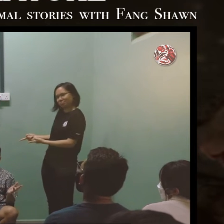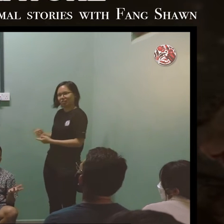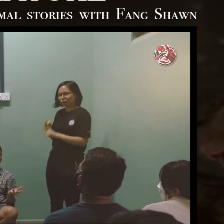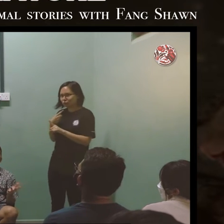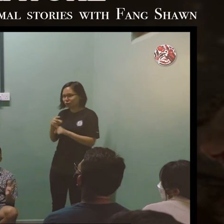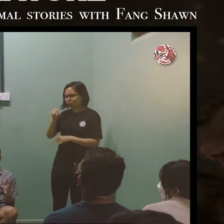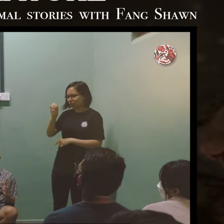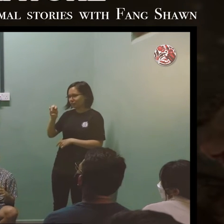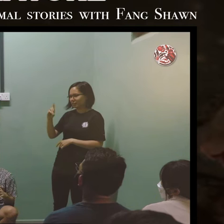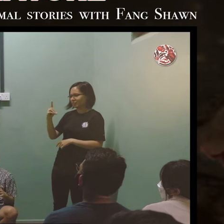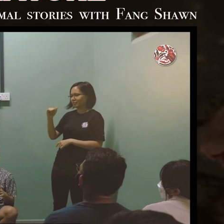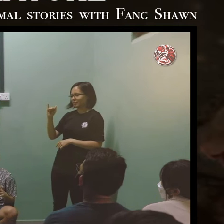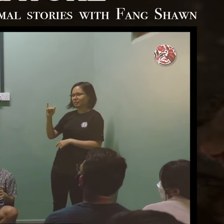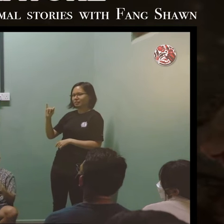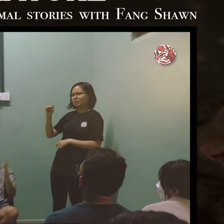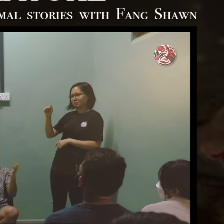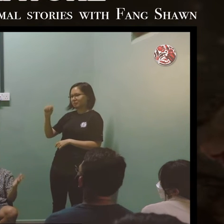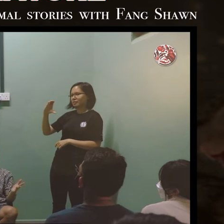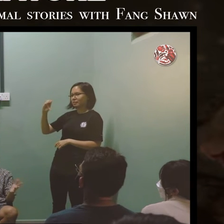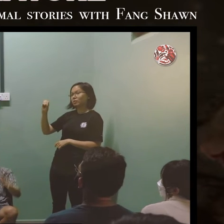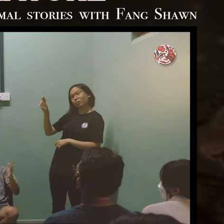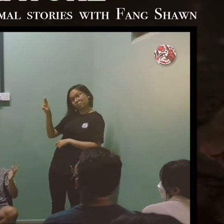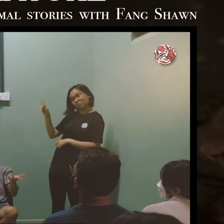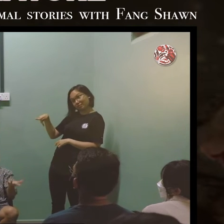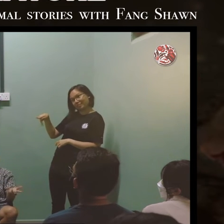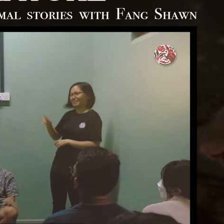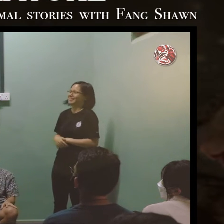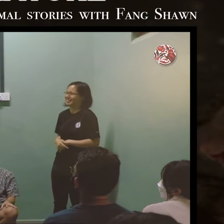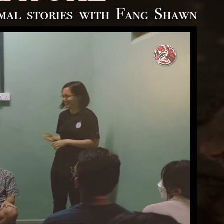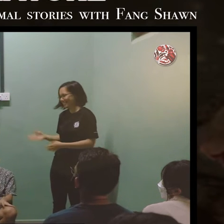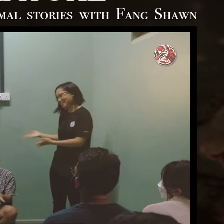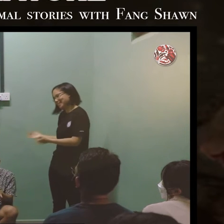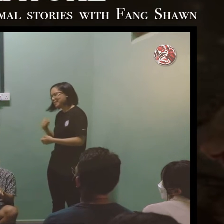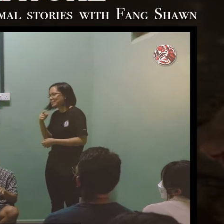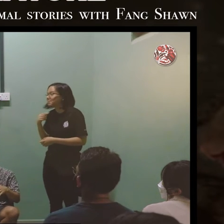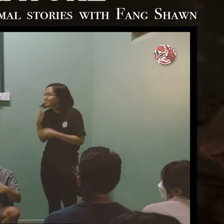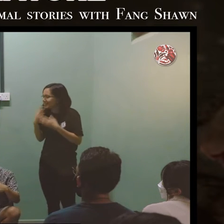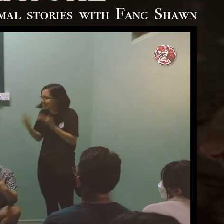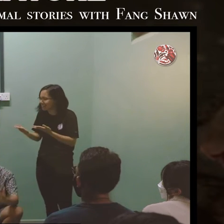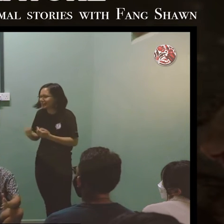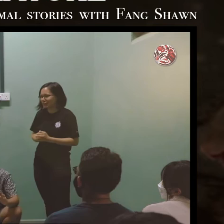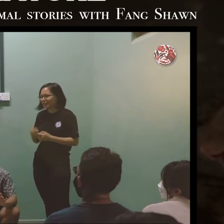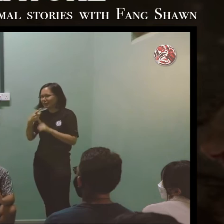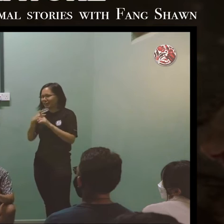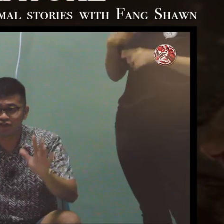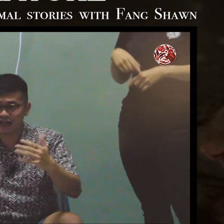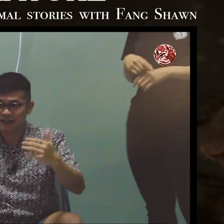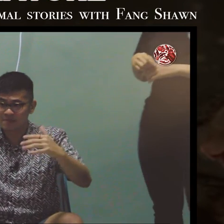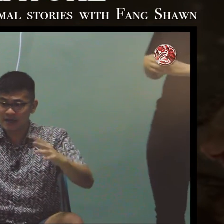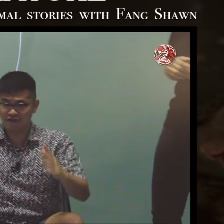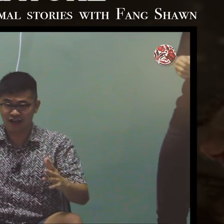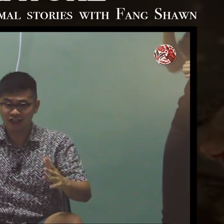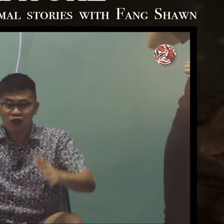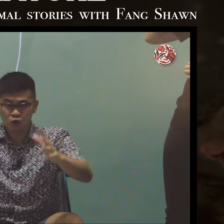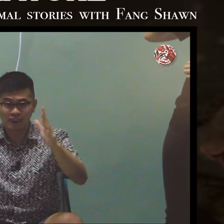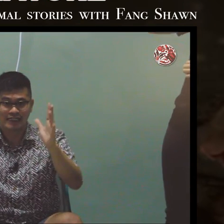her that we were filming hornbills for hobby. We just say hobby, like easier. Okay. And when I told her that, she actually tried to invite me